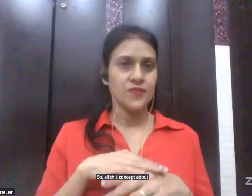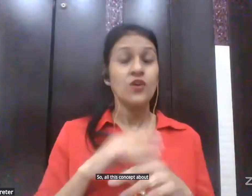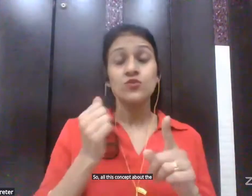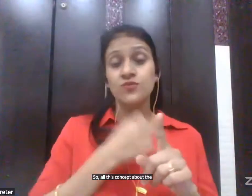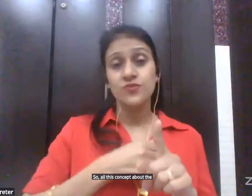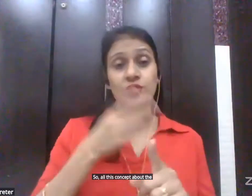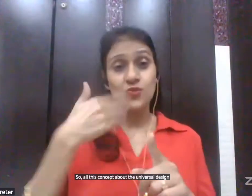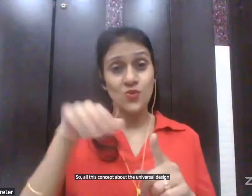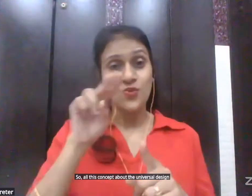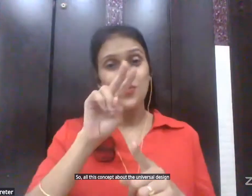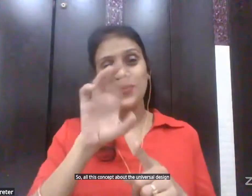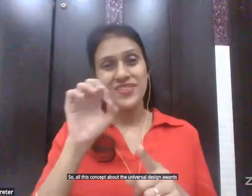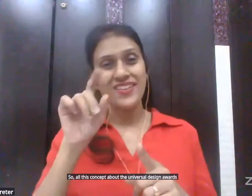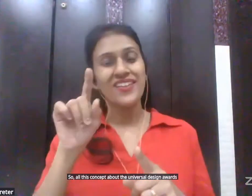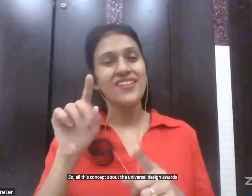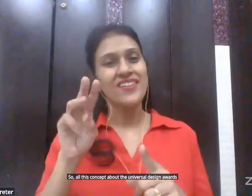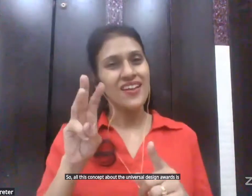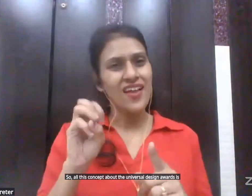Universal Design Awards is